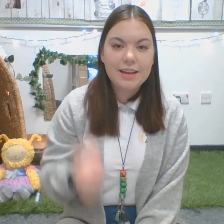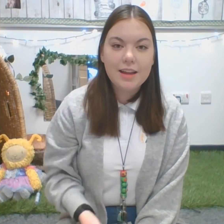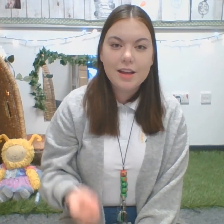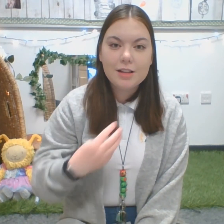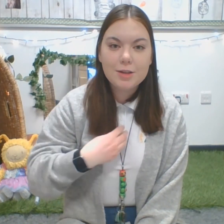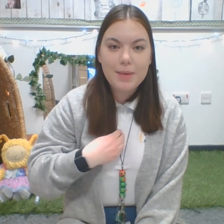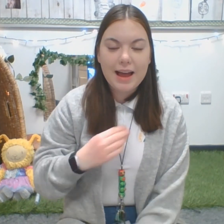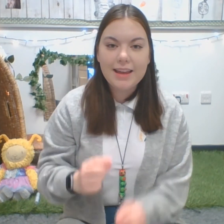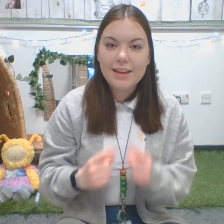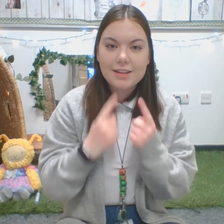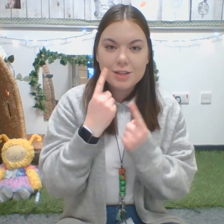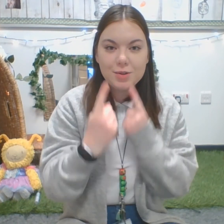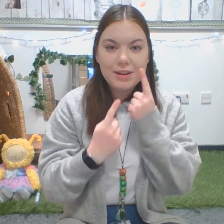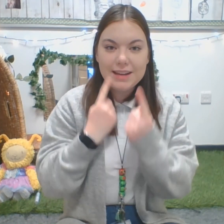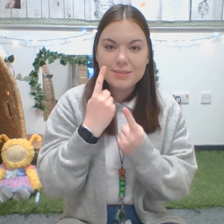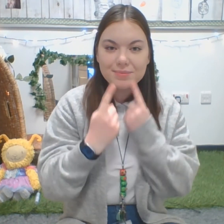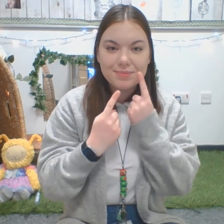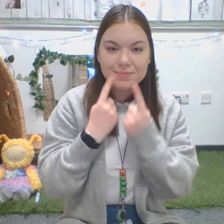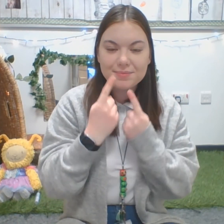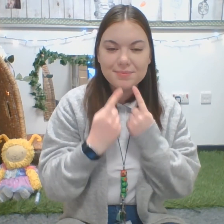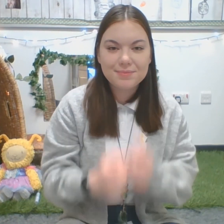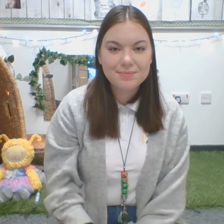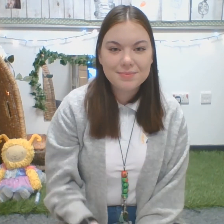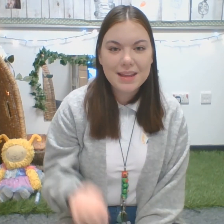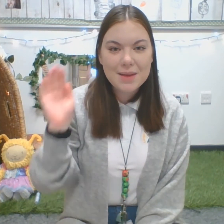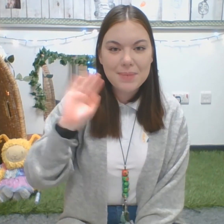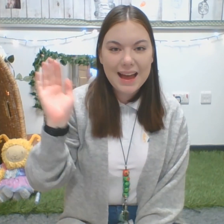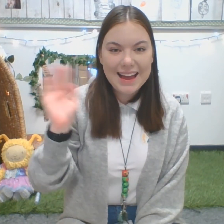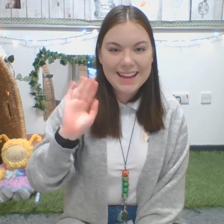you for listening to my story. Bye.